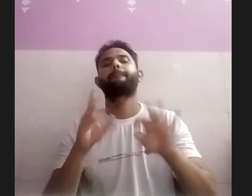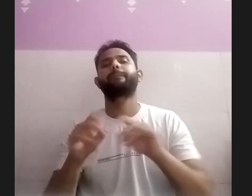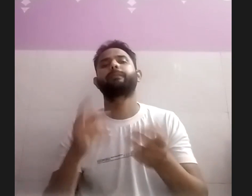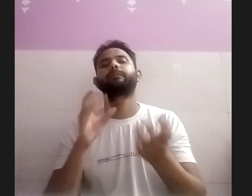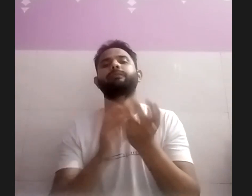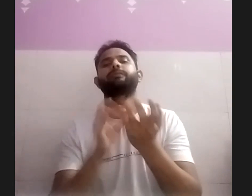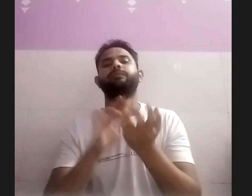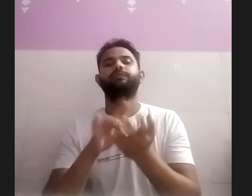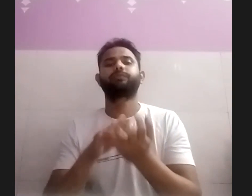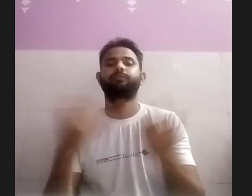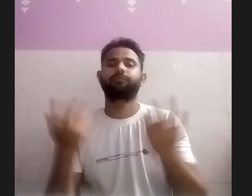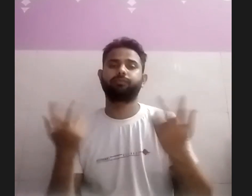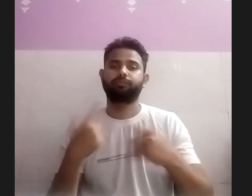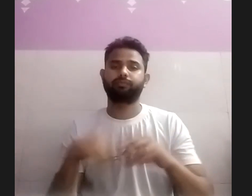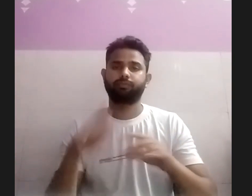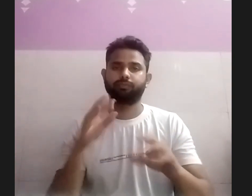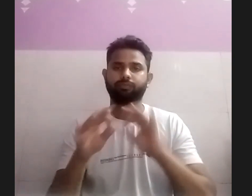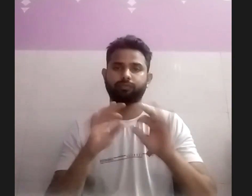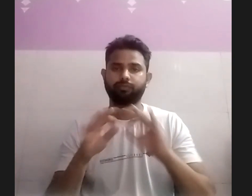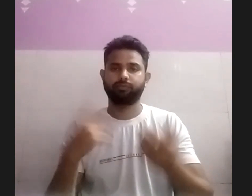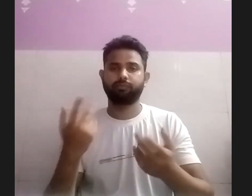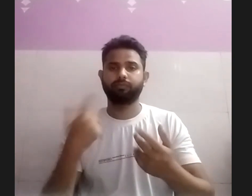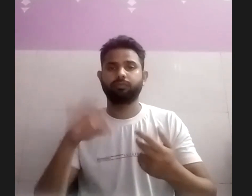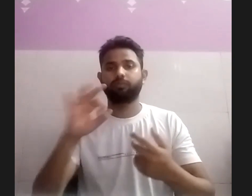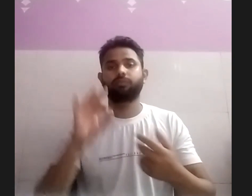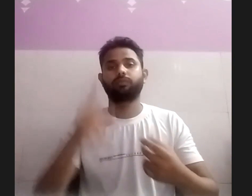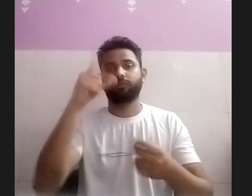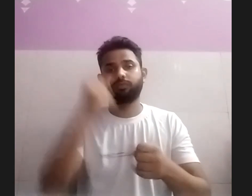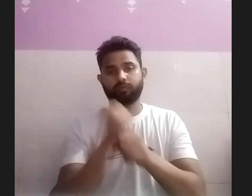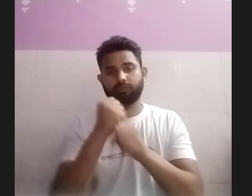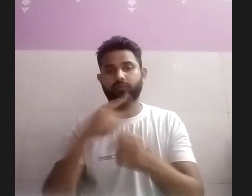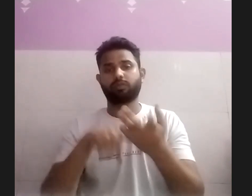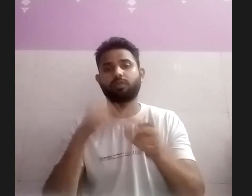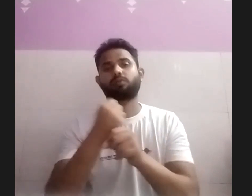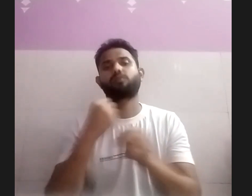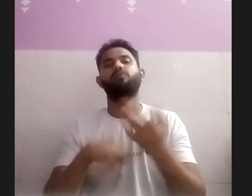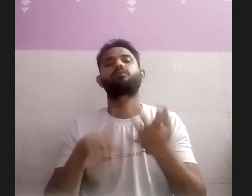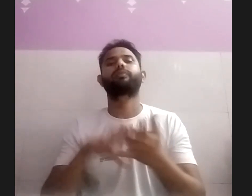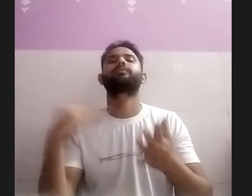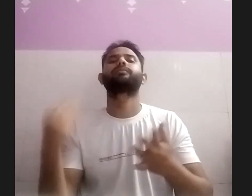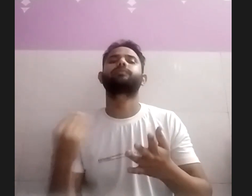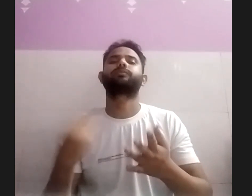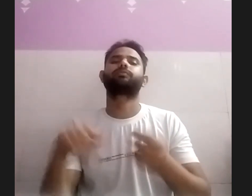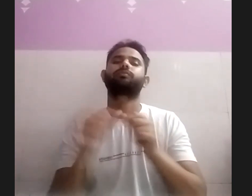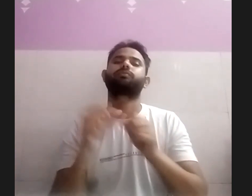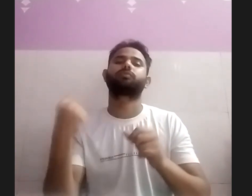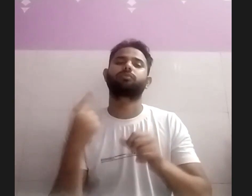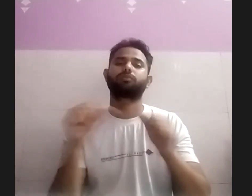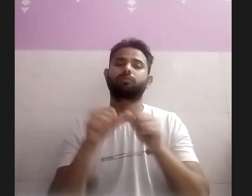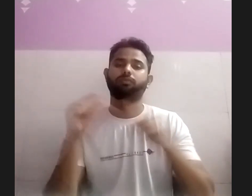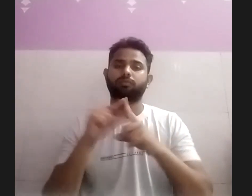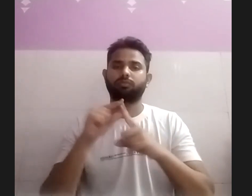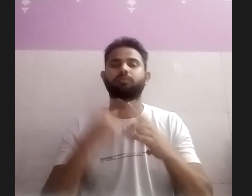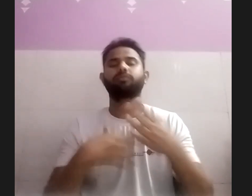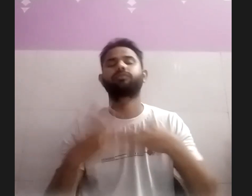give very accurate geolocation, and you shouldn't have to do anything more. So that's another way that